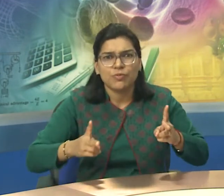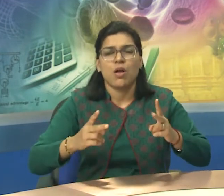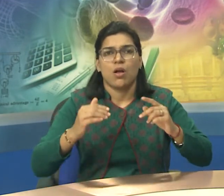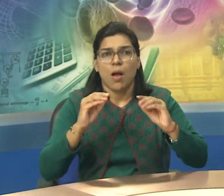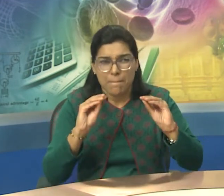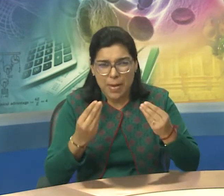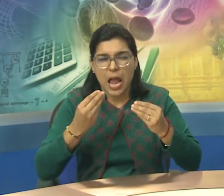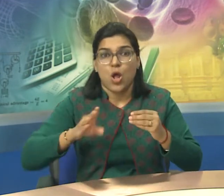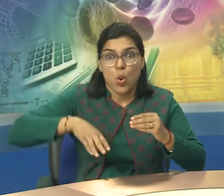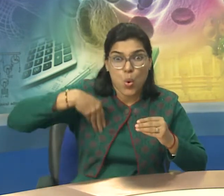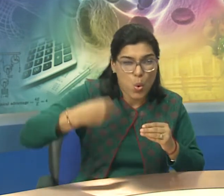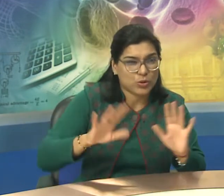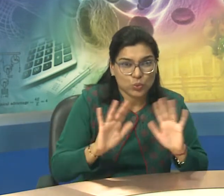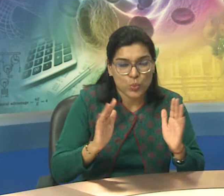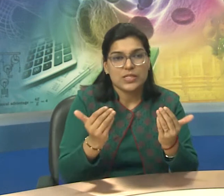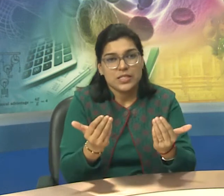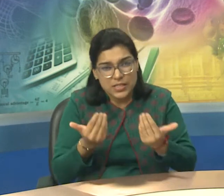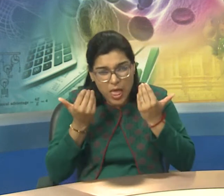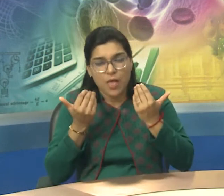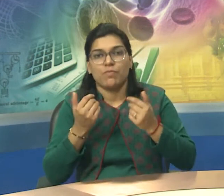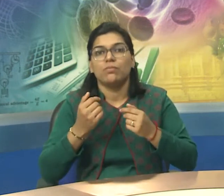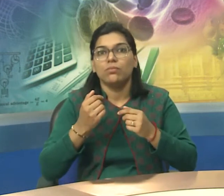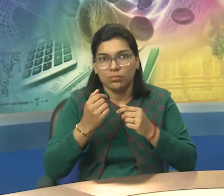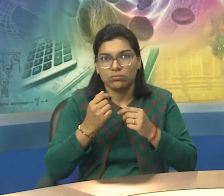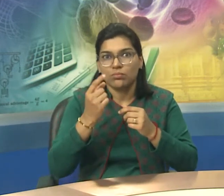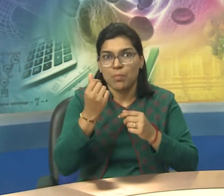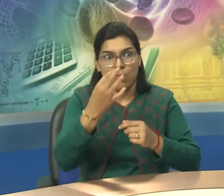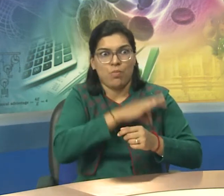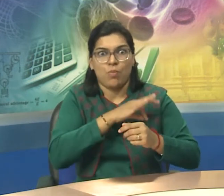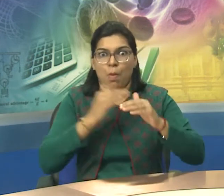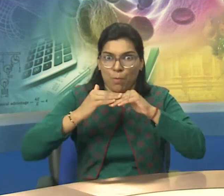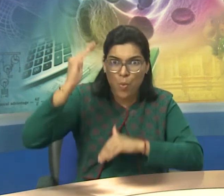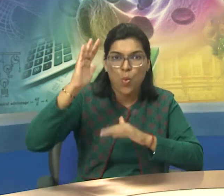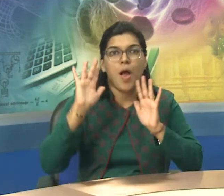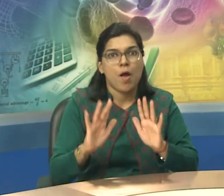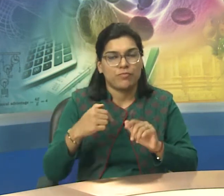How KPOs help business to grow and reduce less money